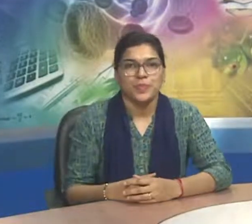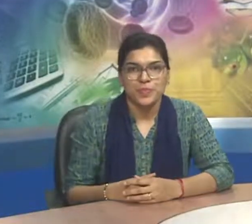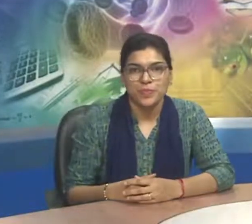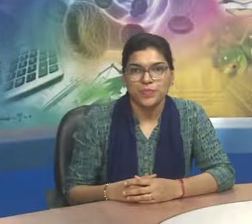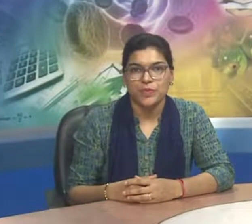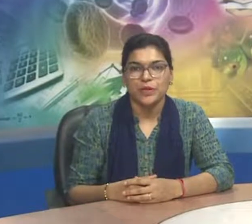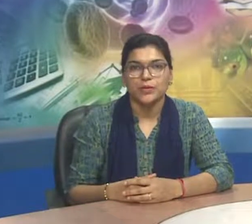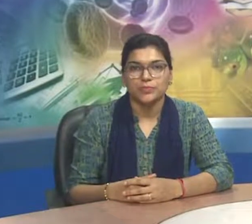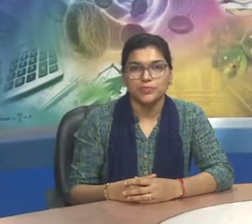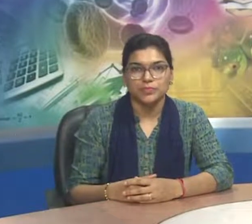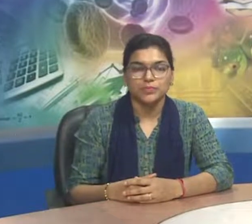work.